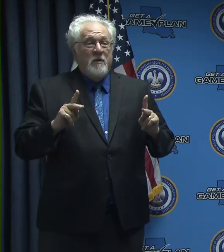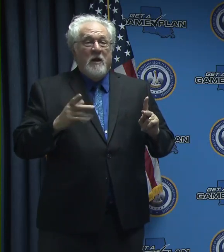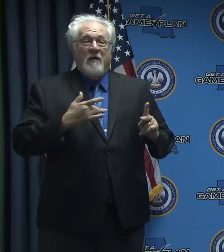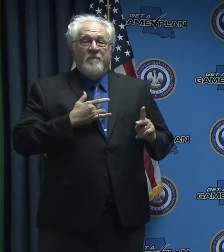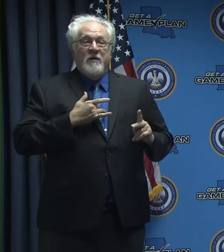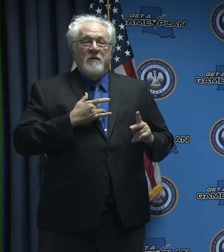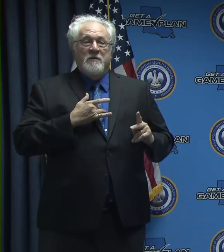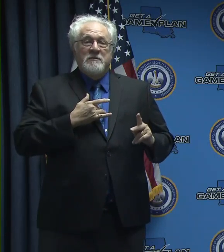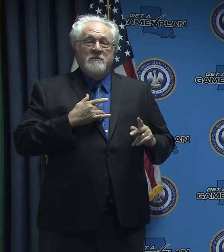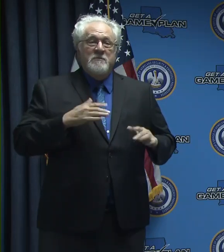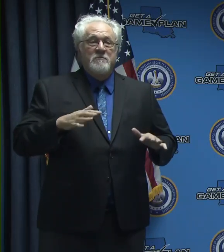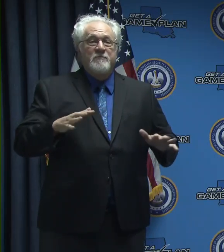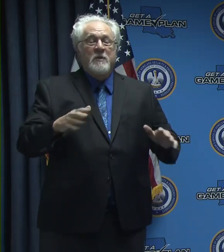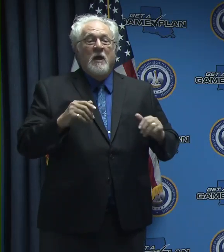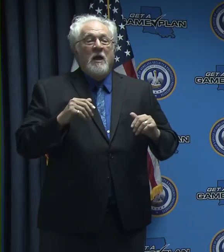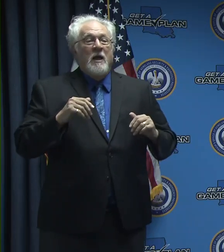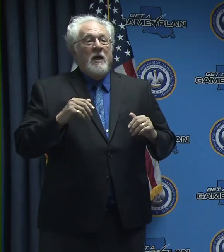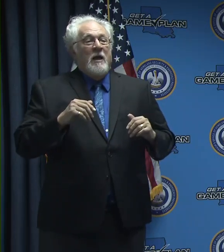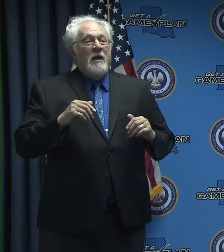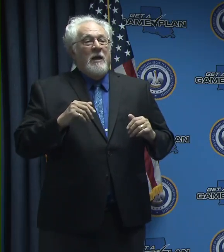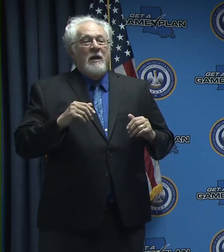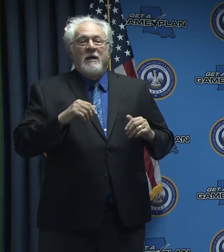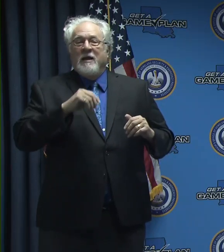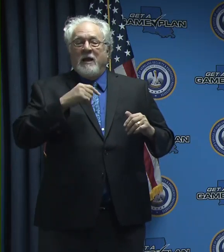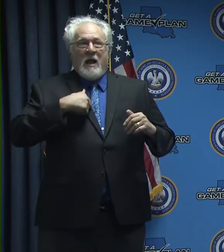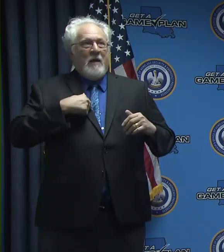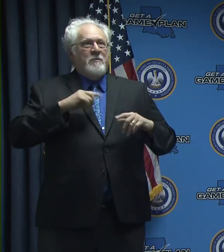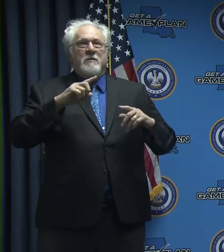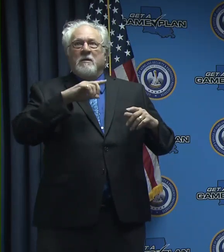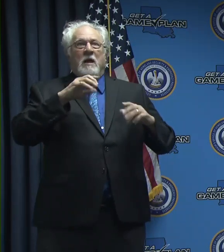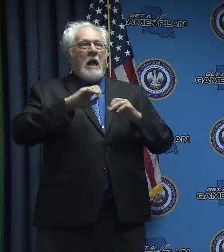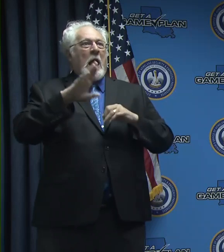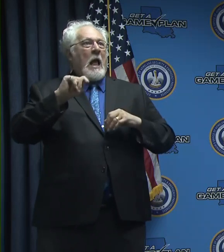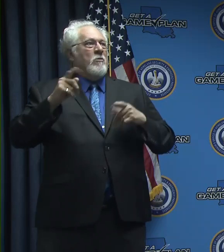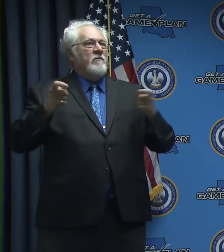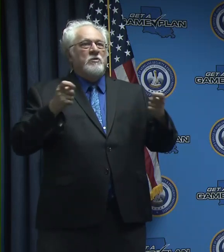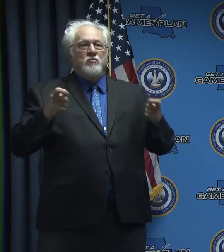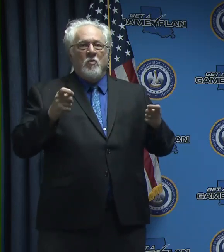feeling some anxiety, like they're not in control of things right now.